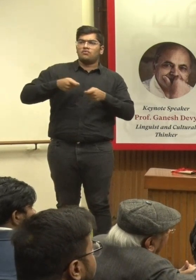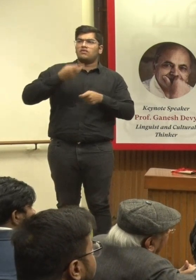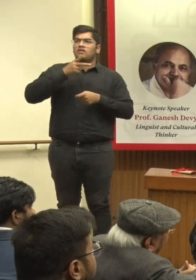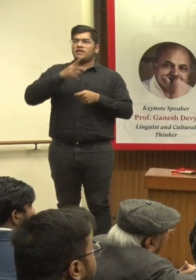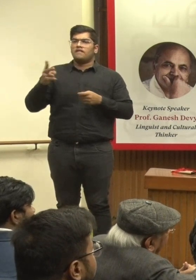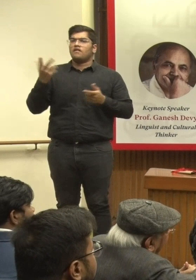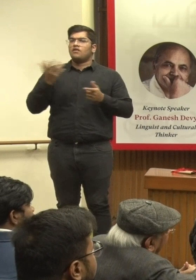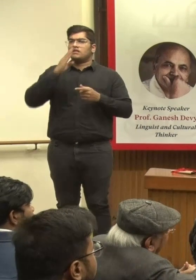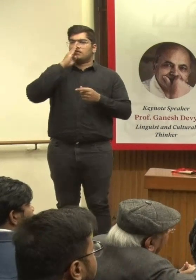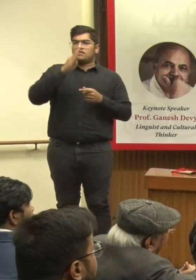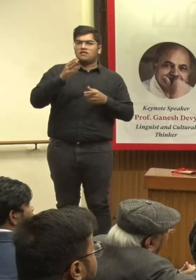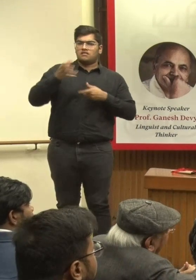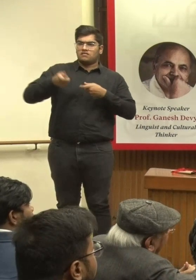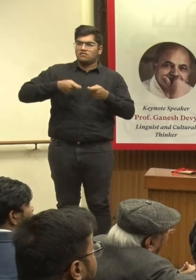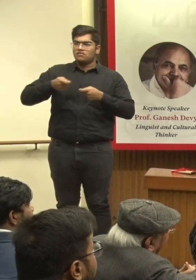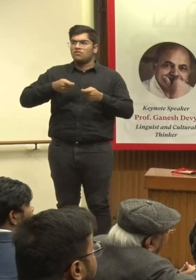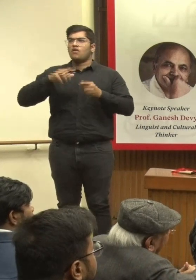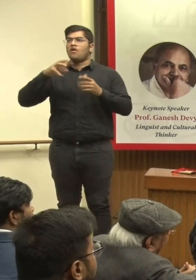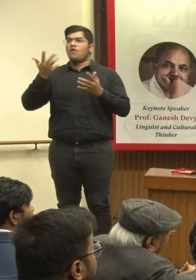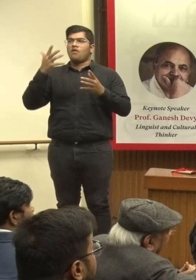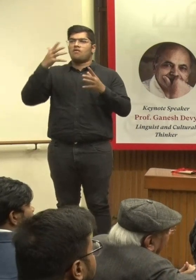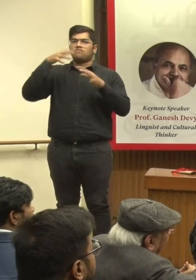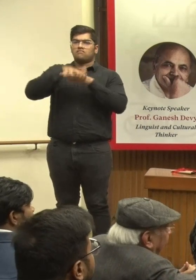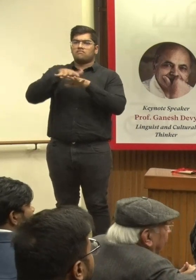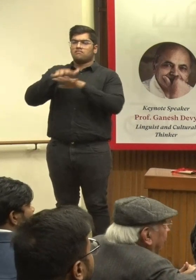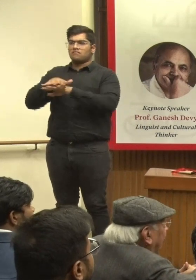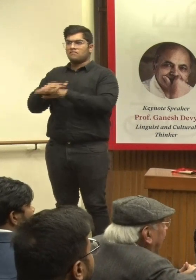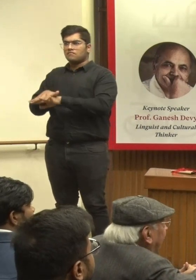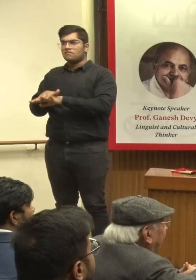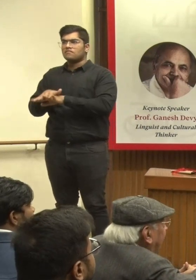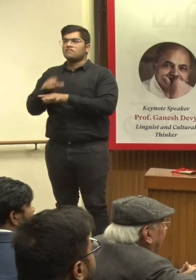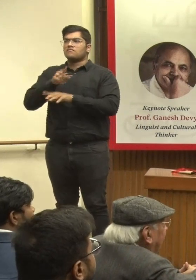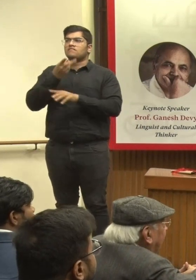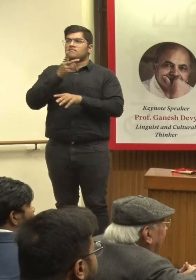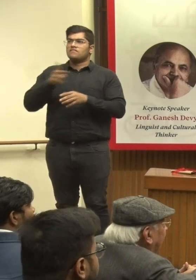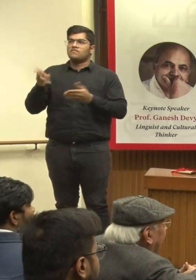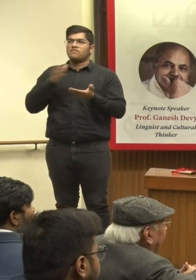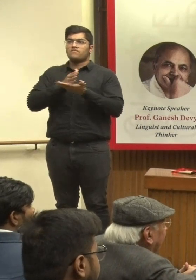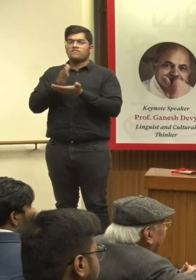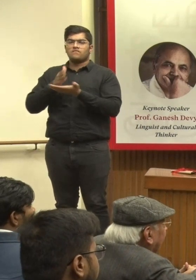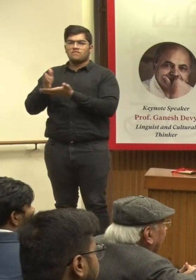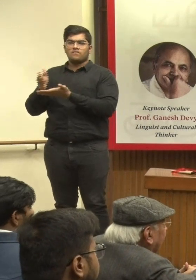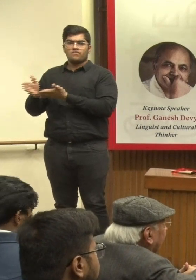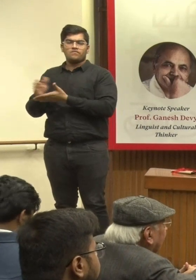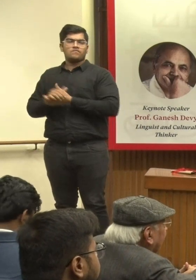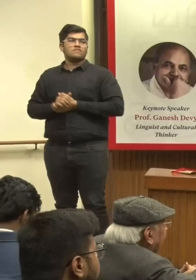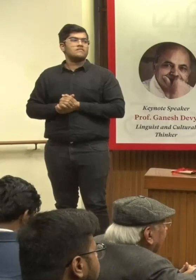direct control or intervention or various methods of control.